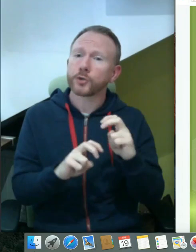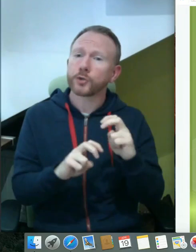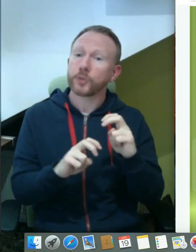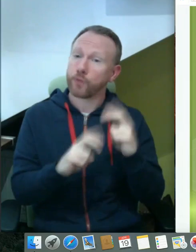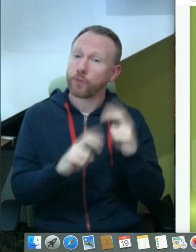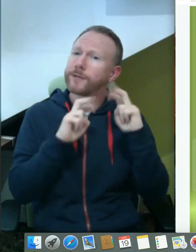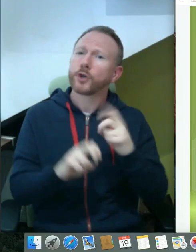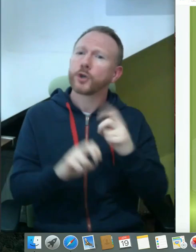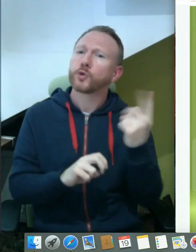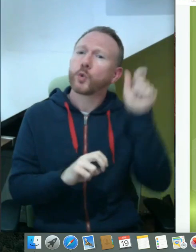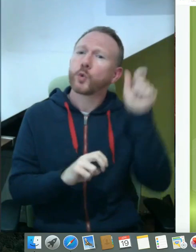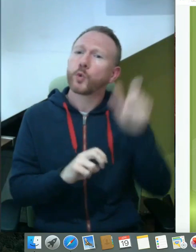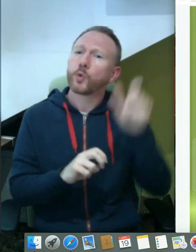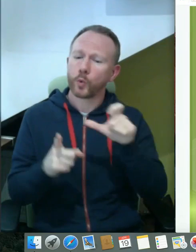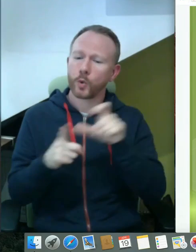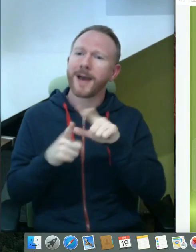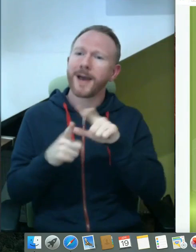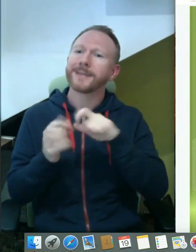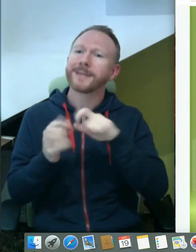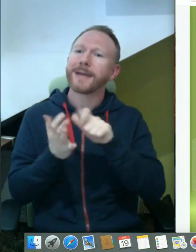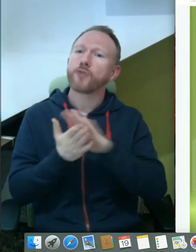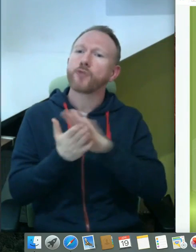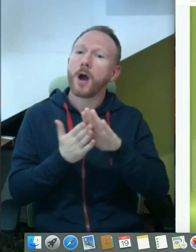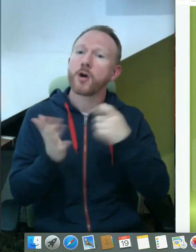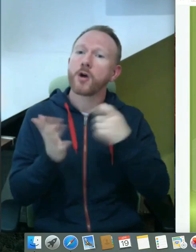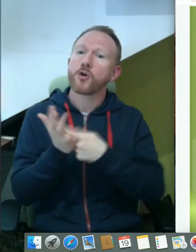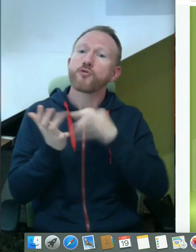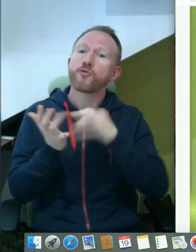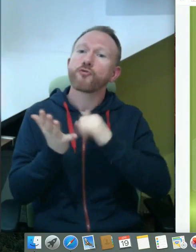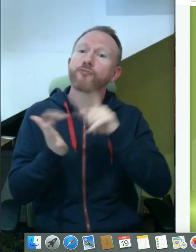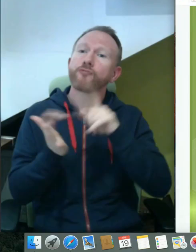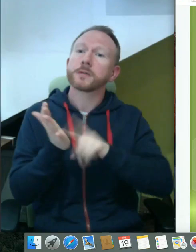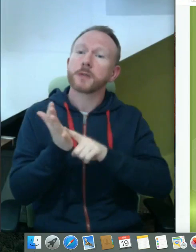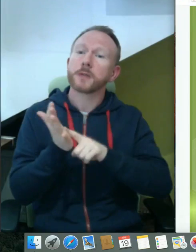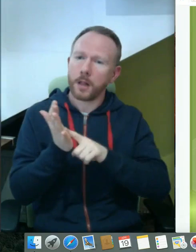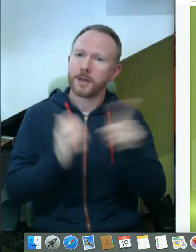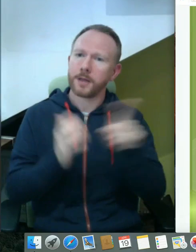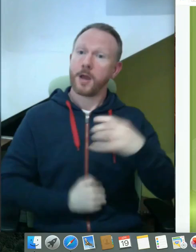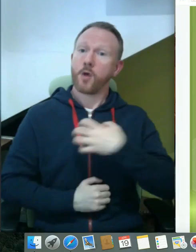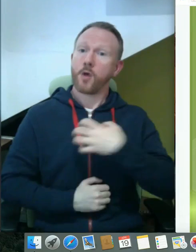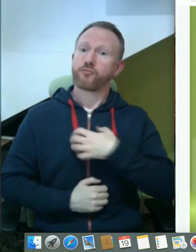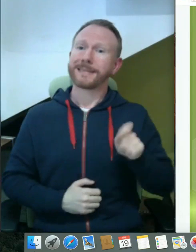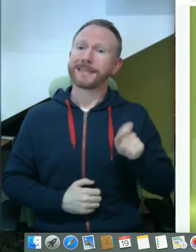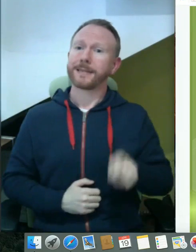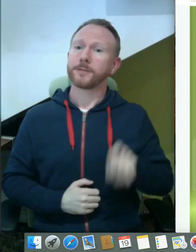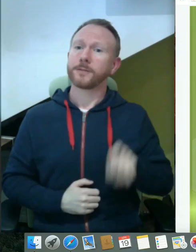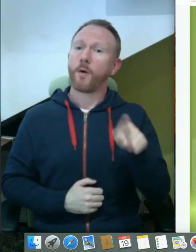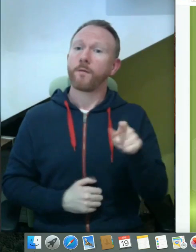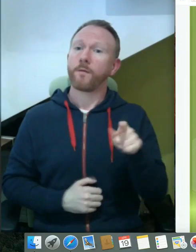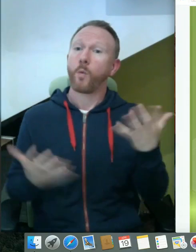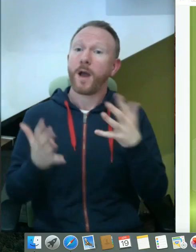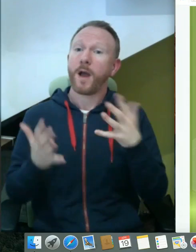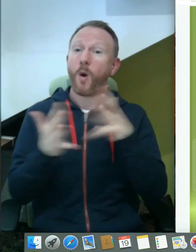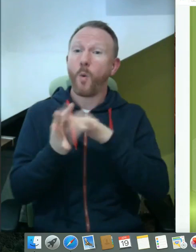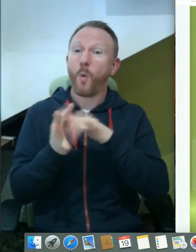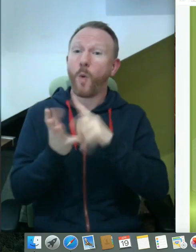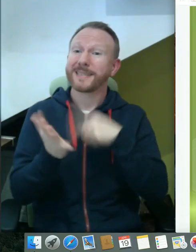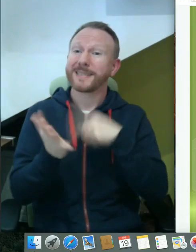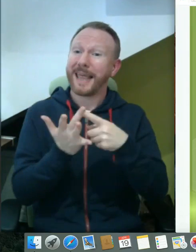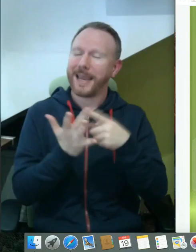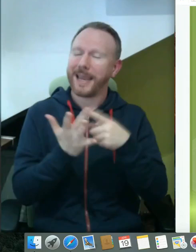Russell, who's currently FASLI president, based in Canada. And